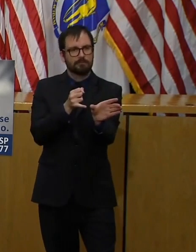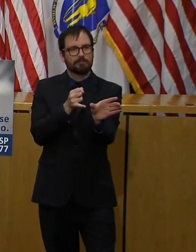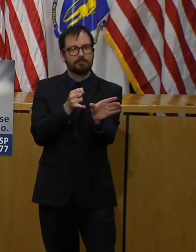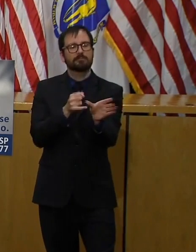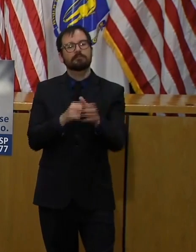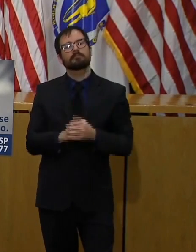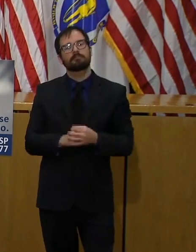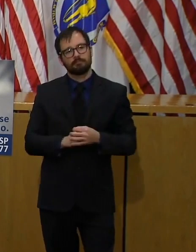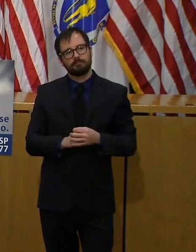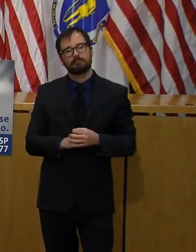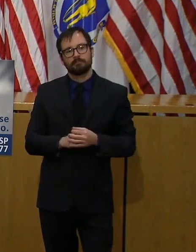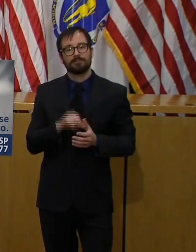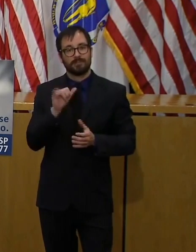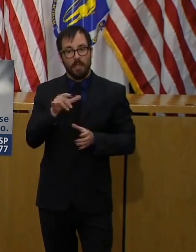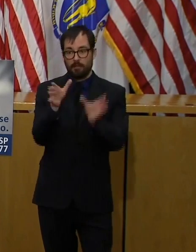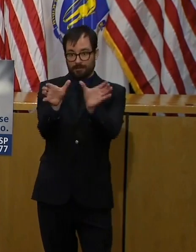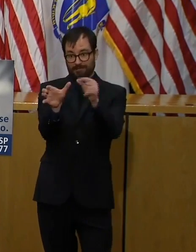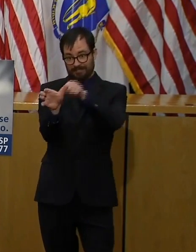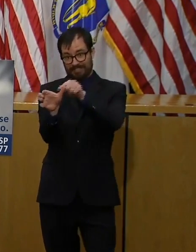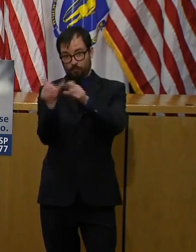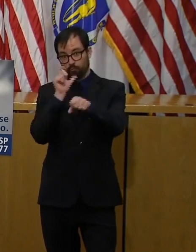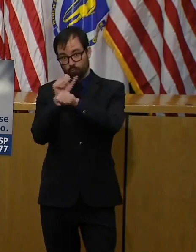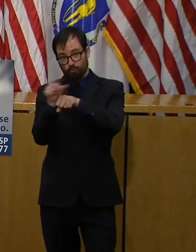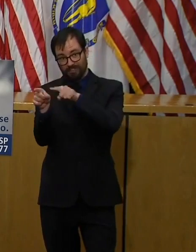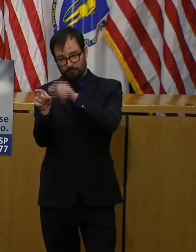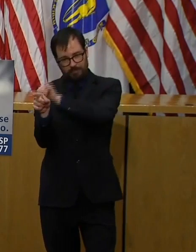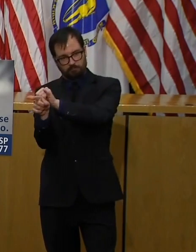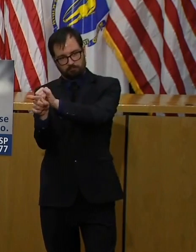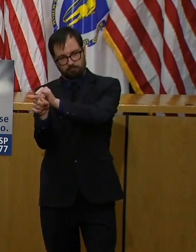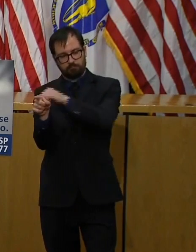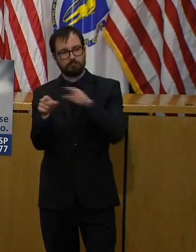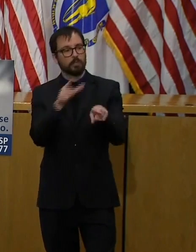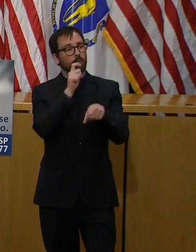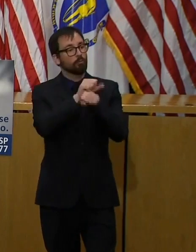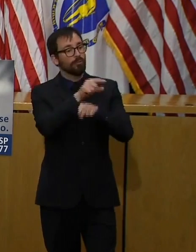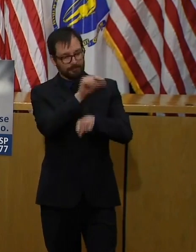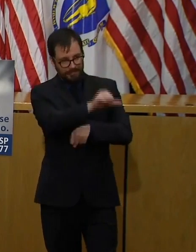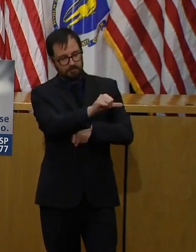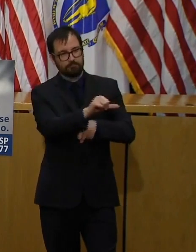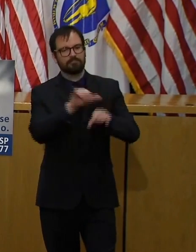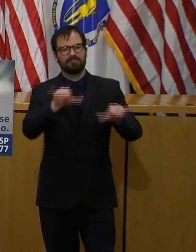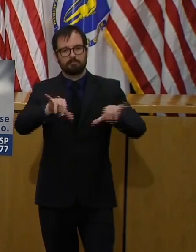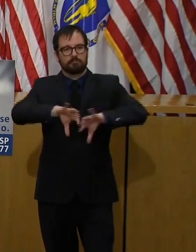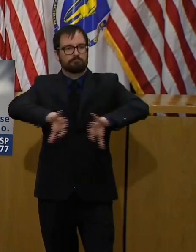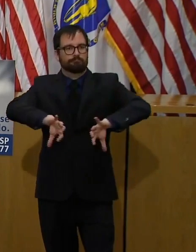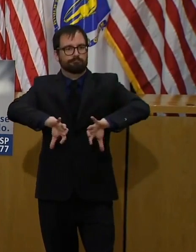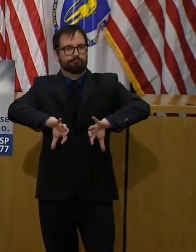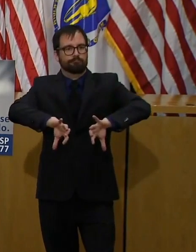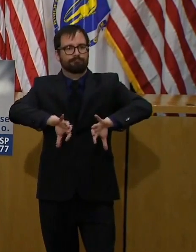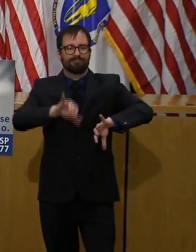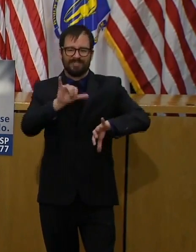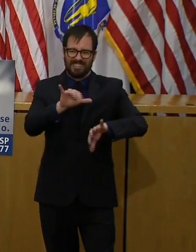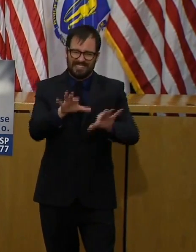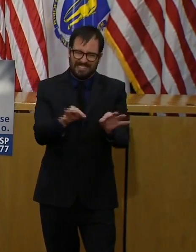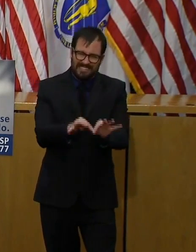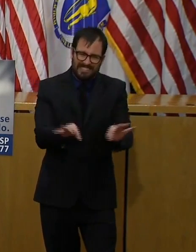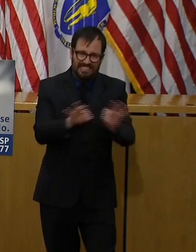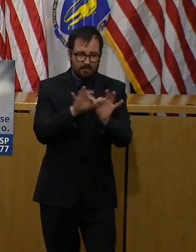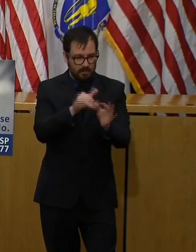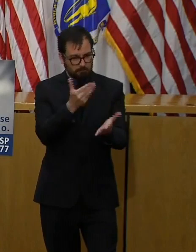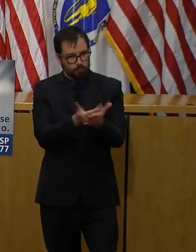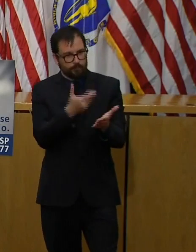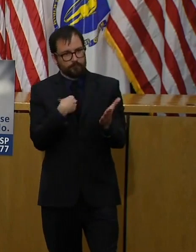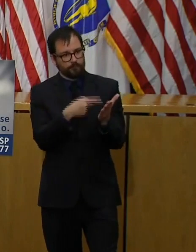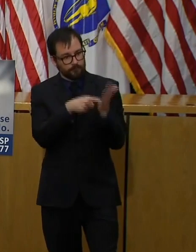negative, working in the negative units, if you would. So that is very important, and that is a change in nursing homes. If you know how nursing homes